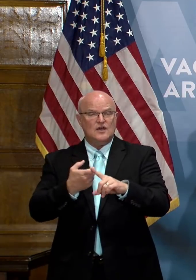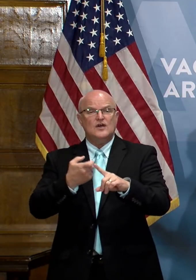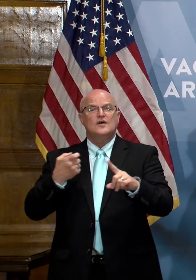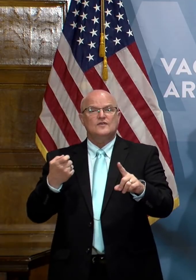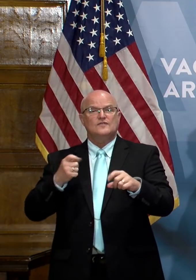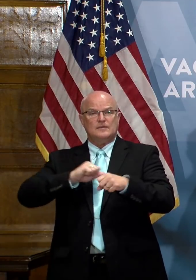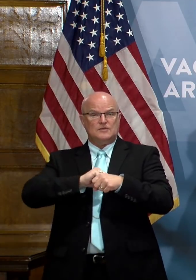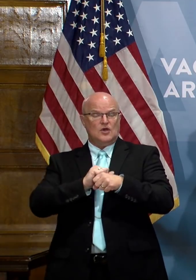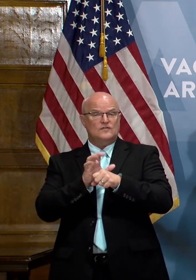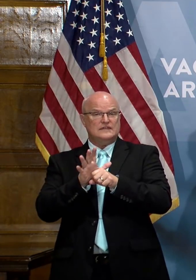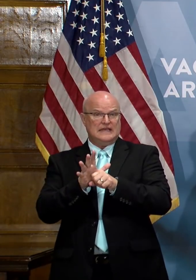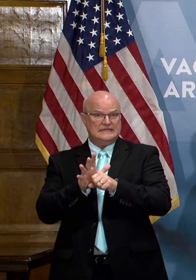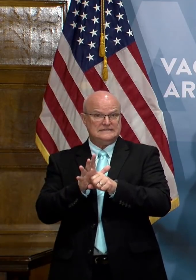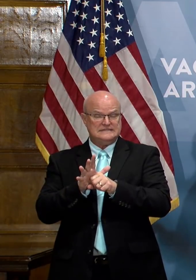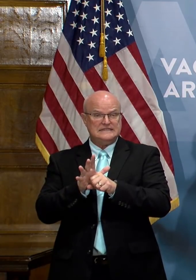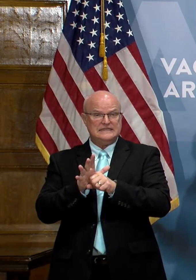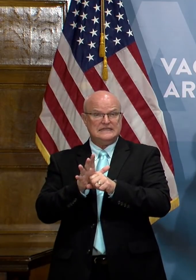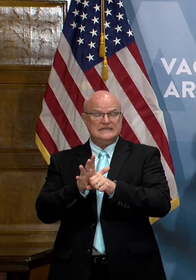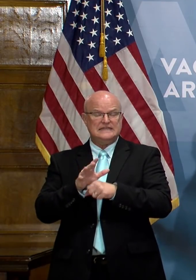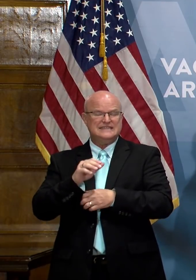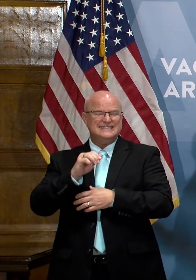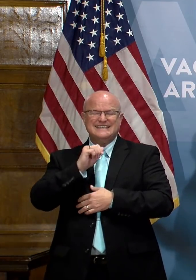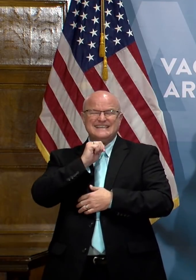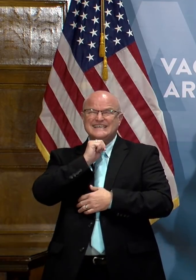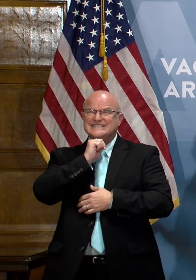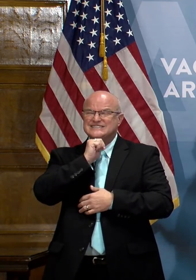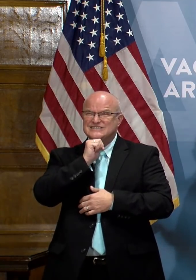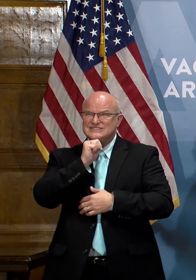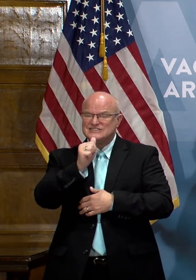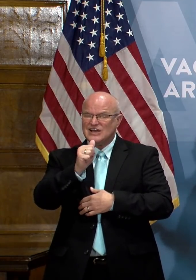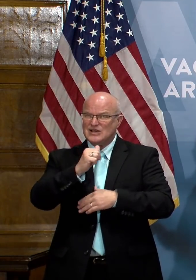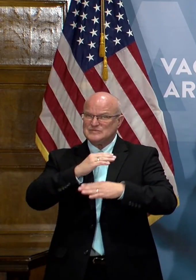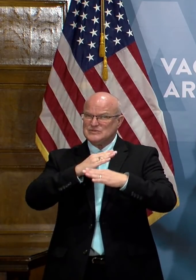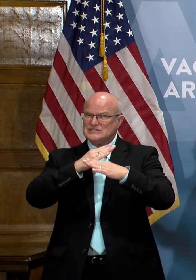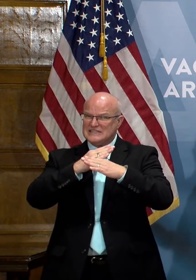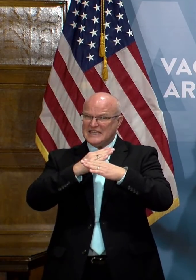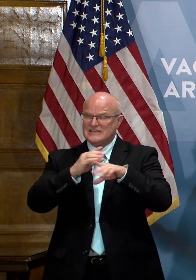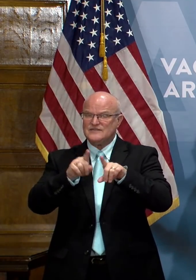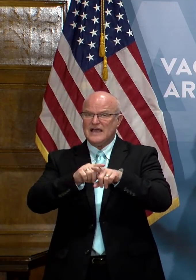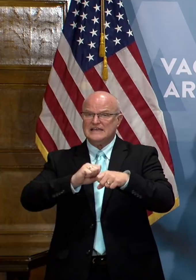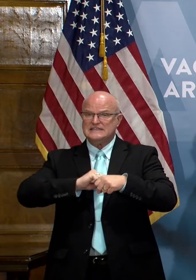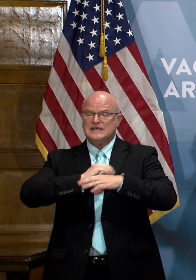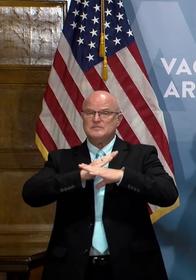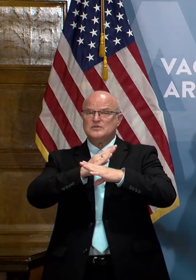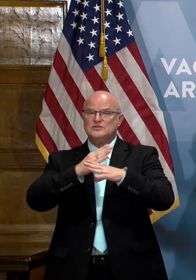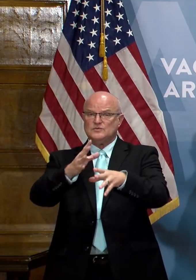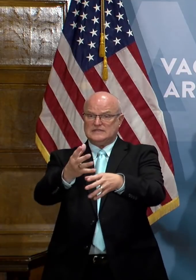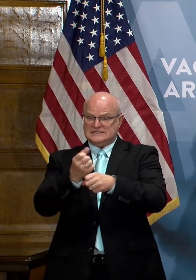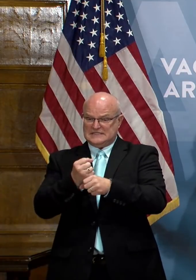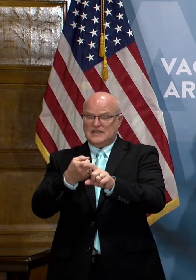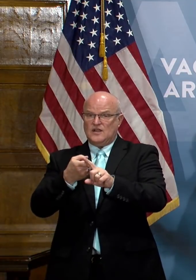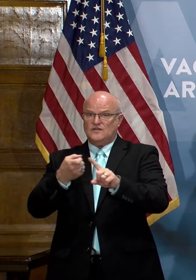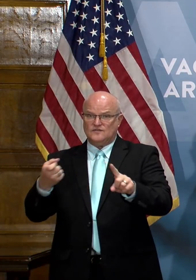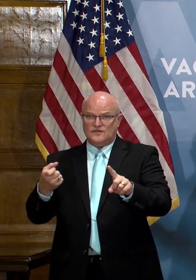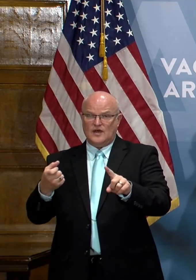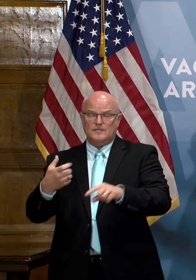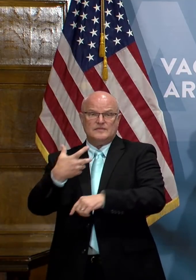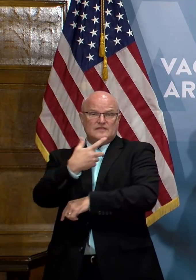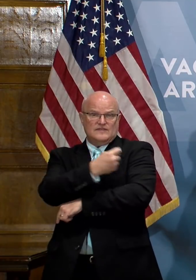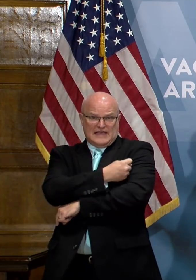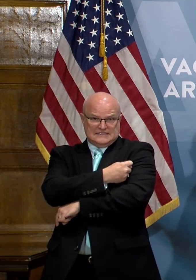from COVID-19 is not as protective as the immunity you receive from